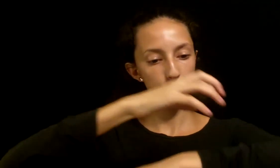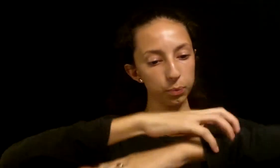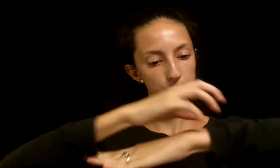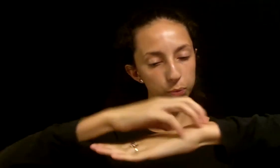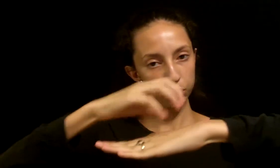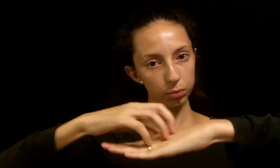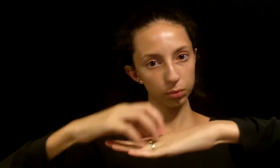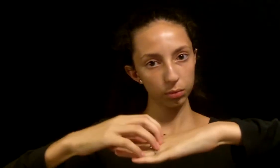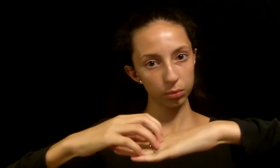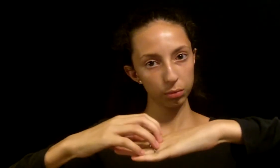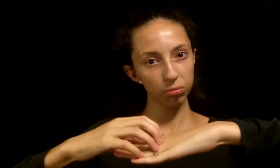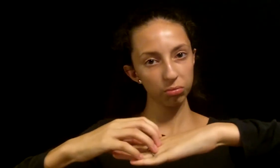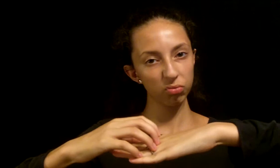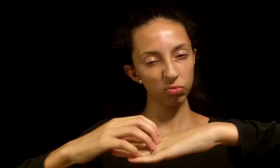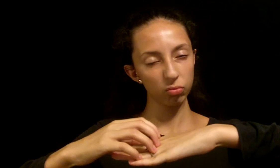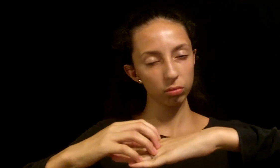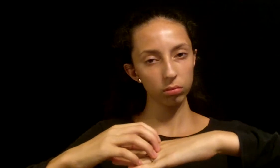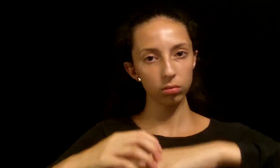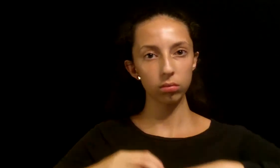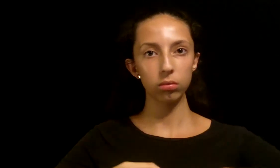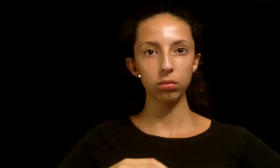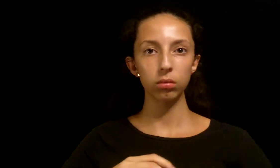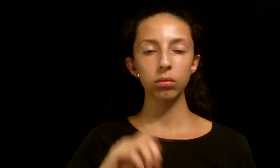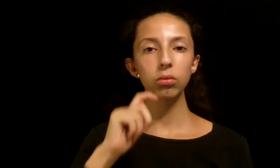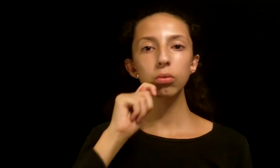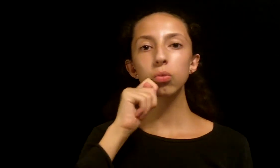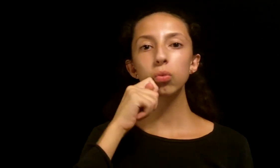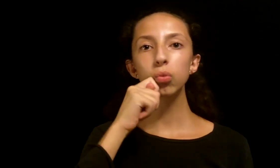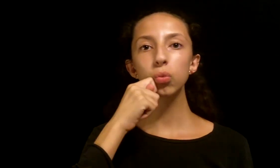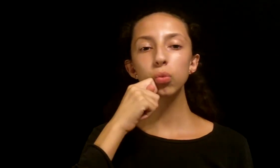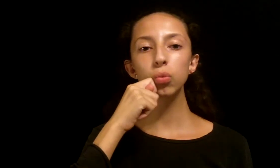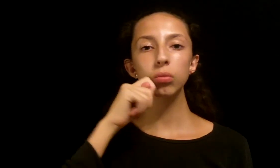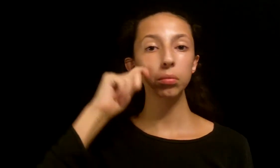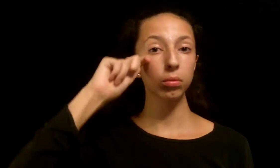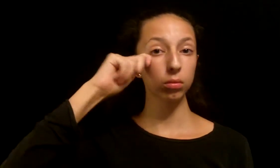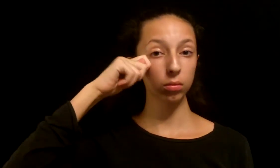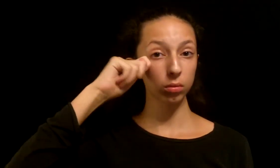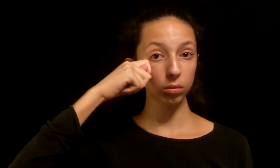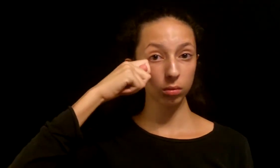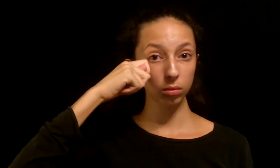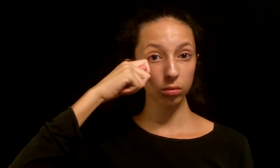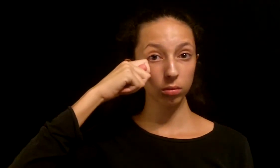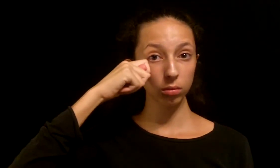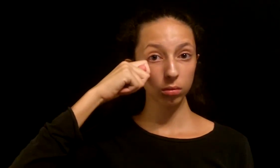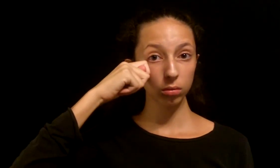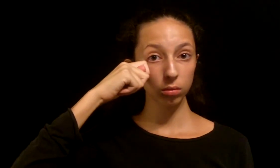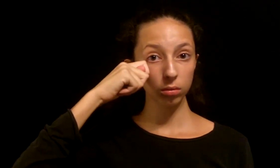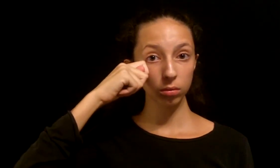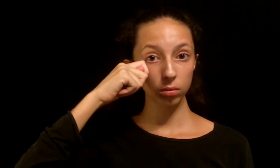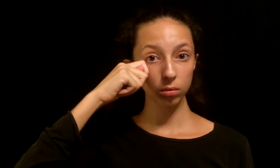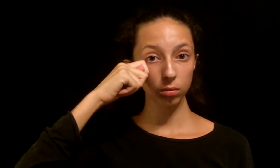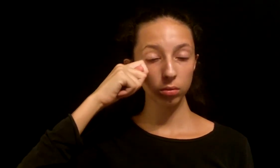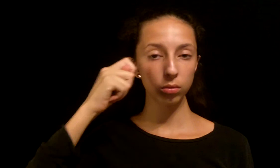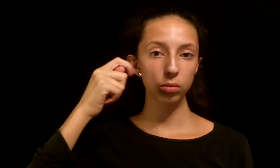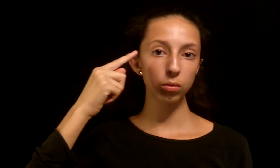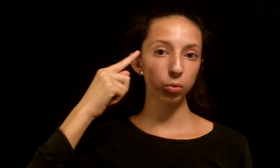grapes. You can kind of see grapes from that. Apple, onion. That shows you where the location is